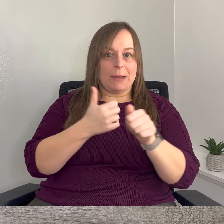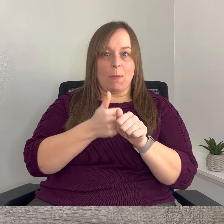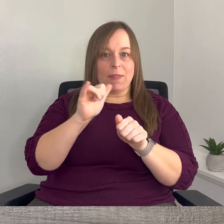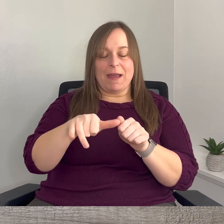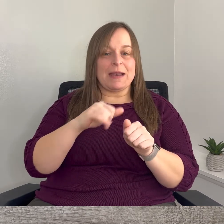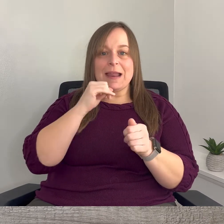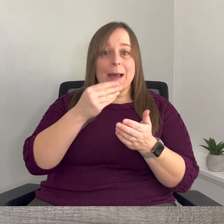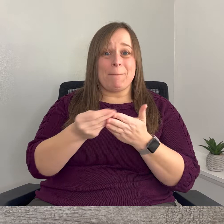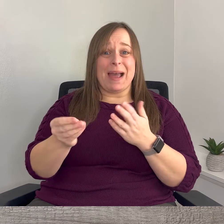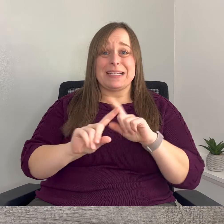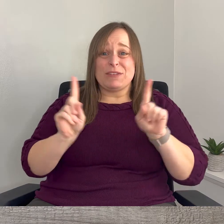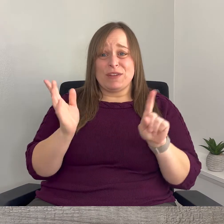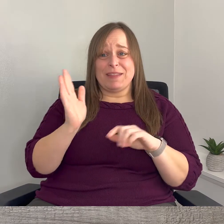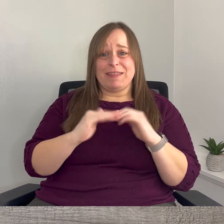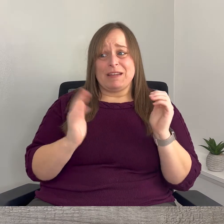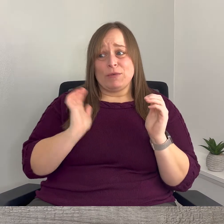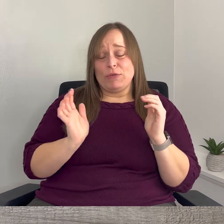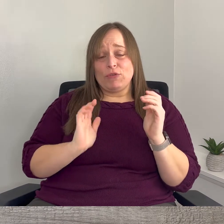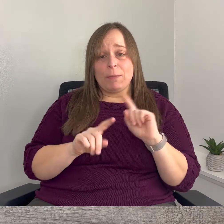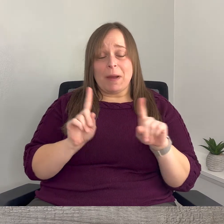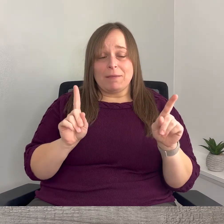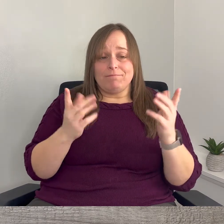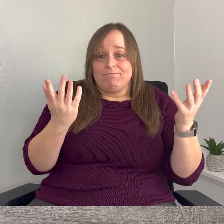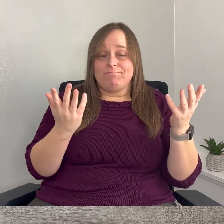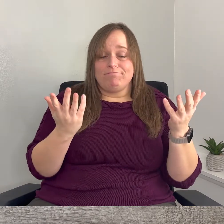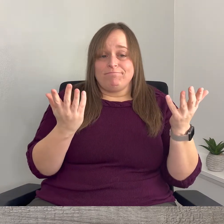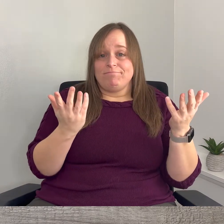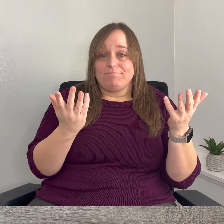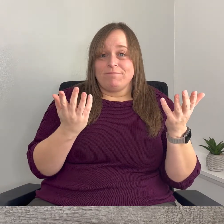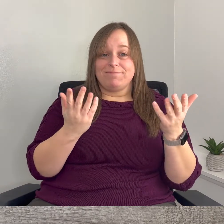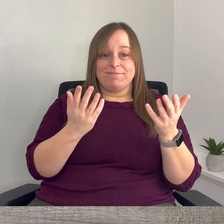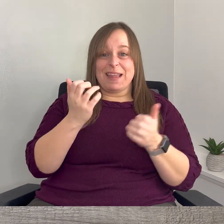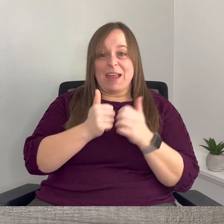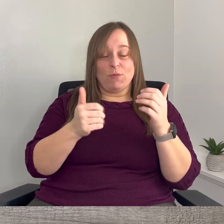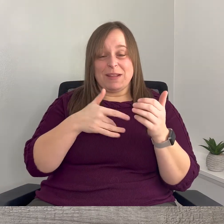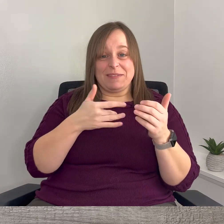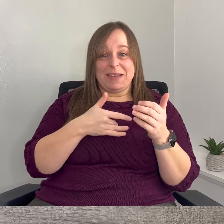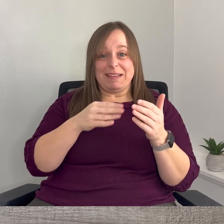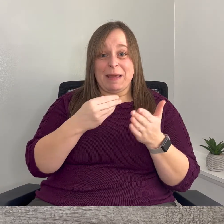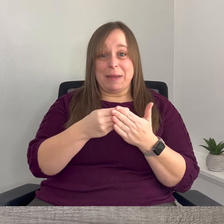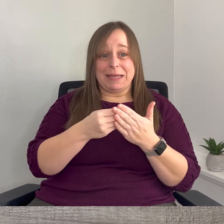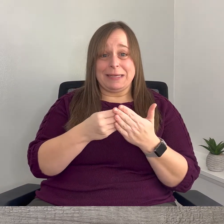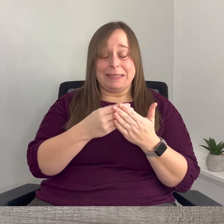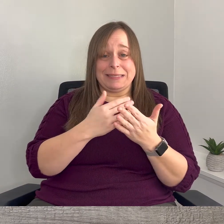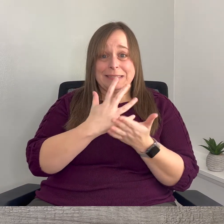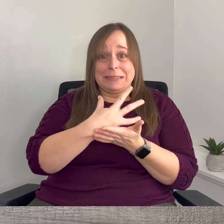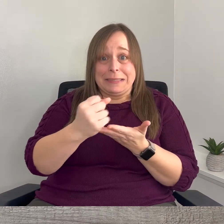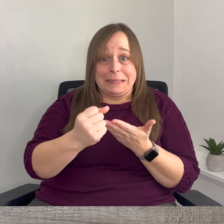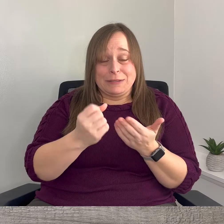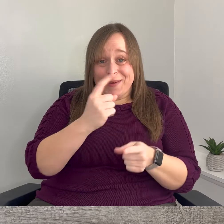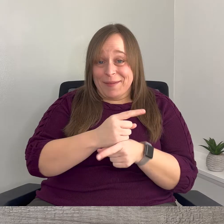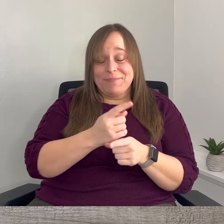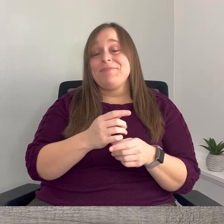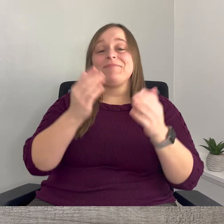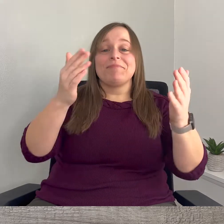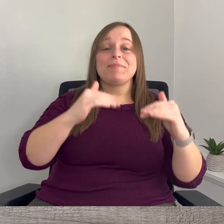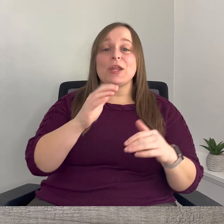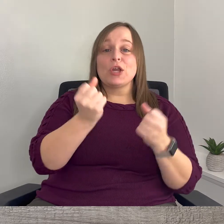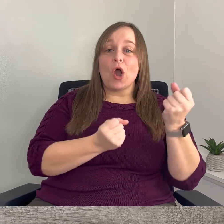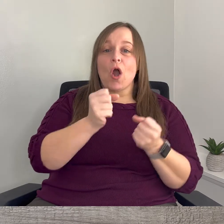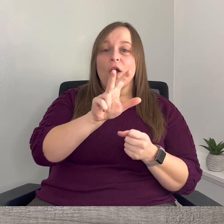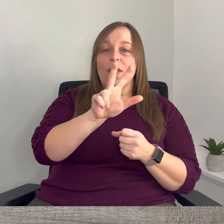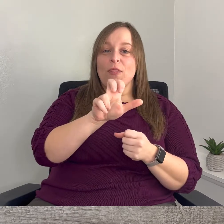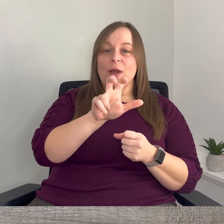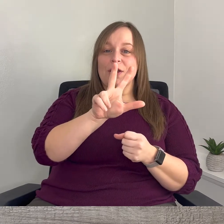keep up with it. We're really not buying anything different than we used to. So everyone's feeling it in their pockets right now.